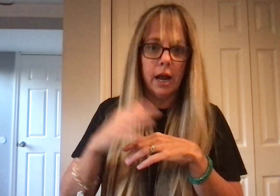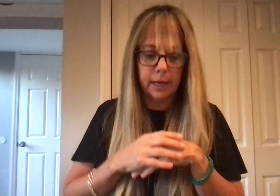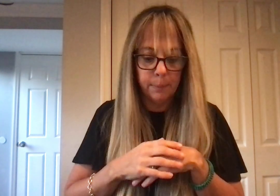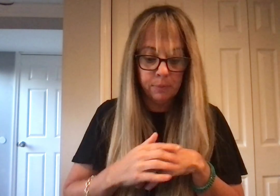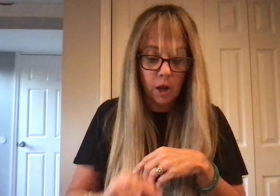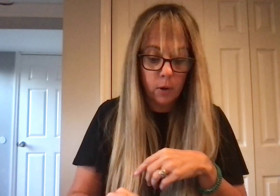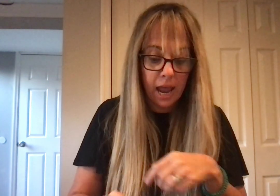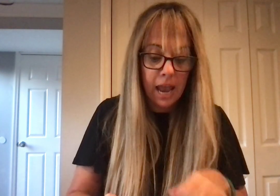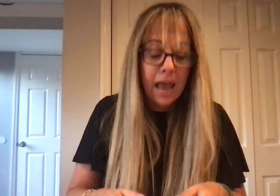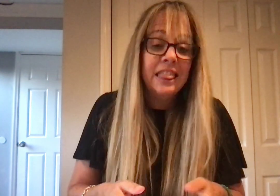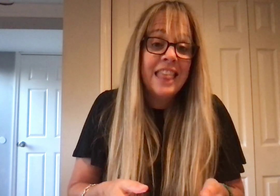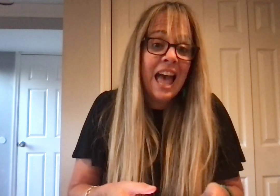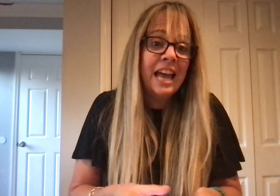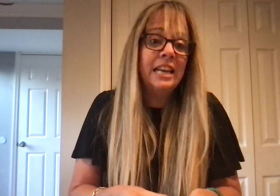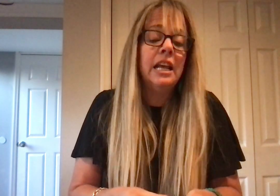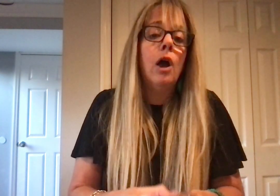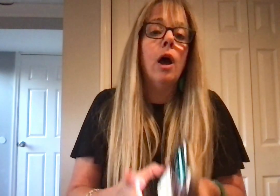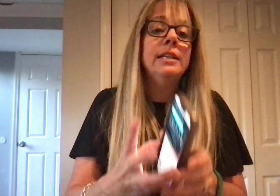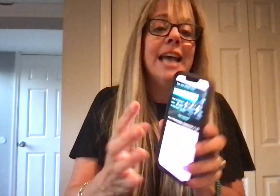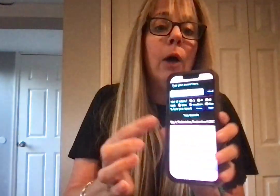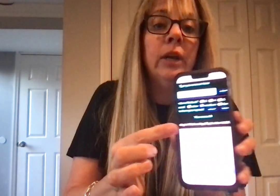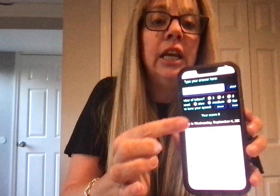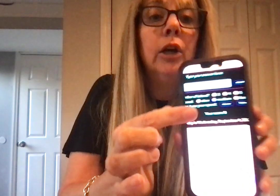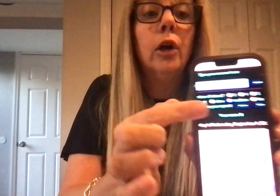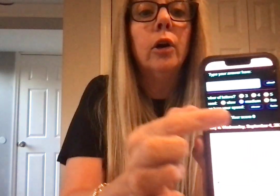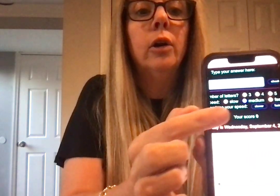supersonic. Okay? Then down here,